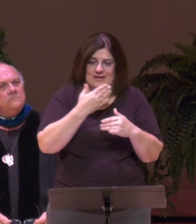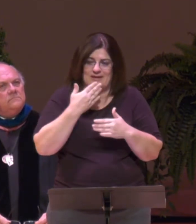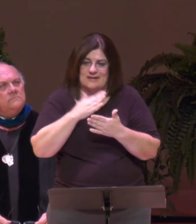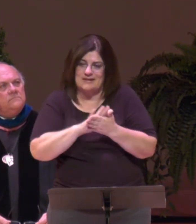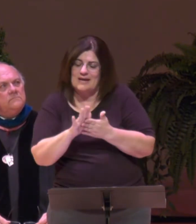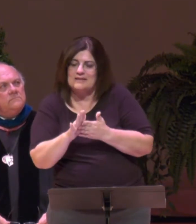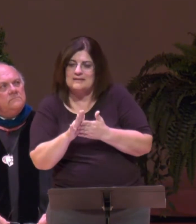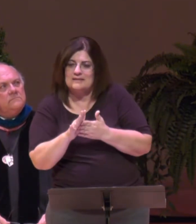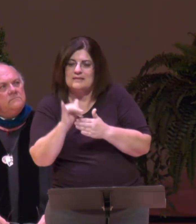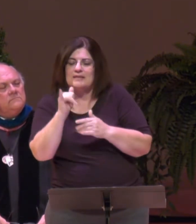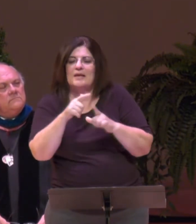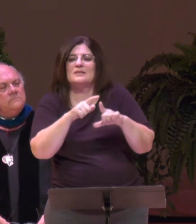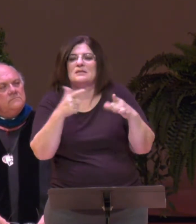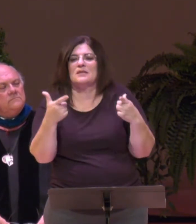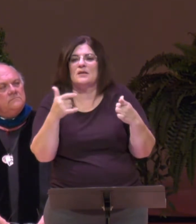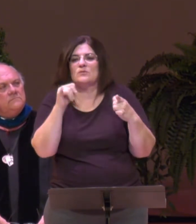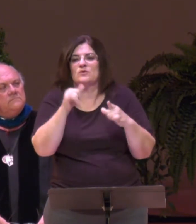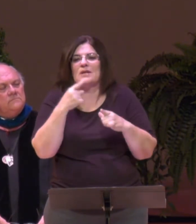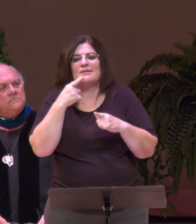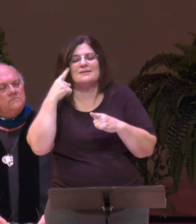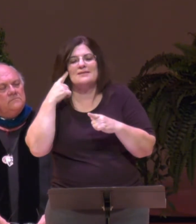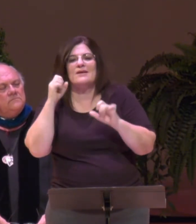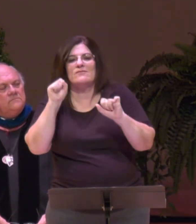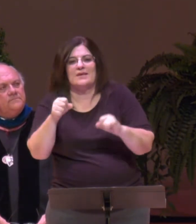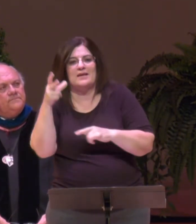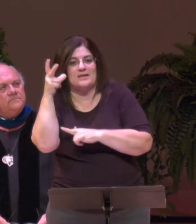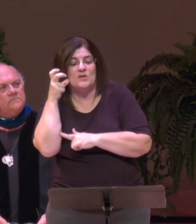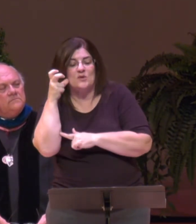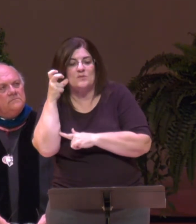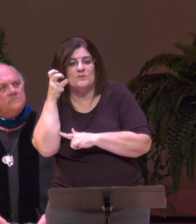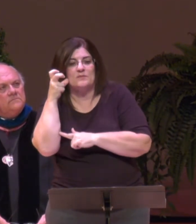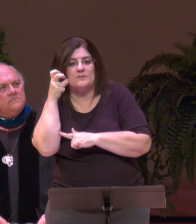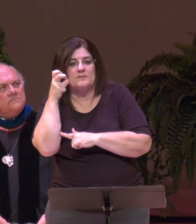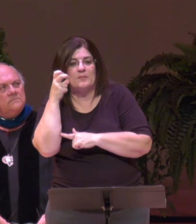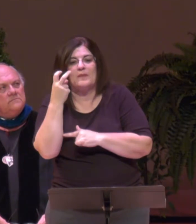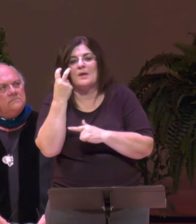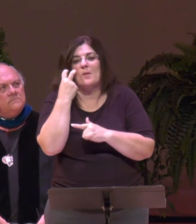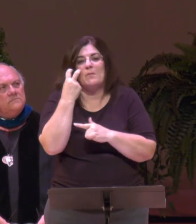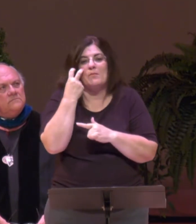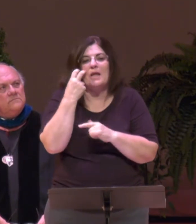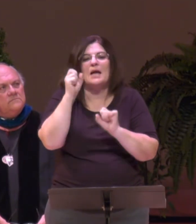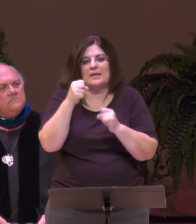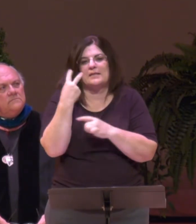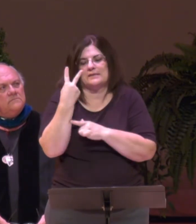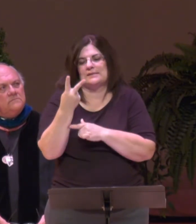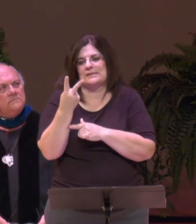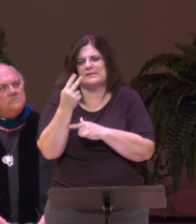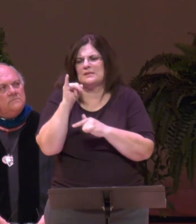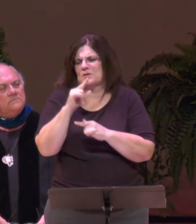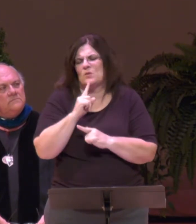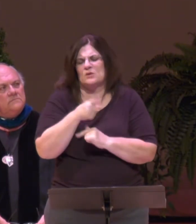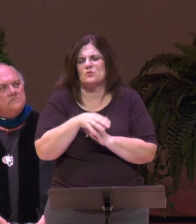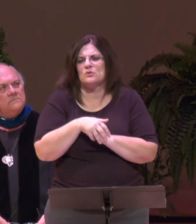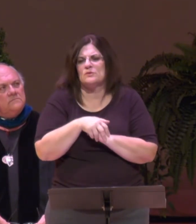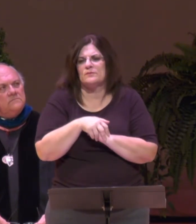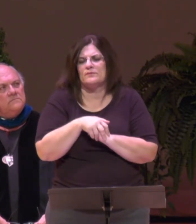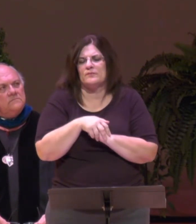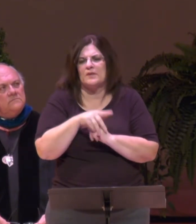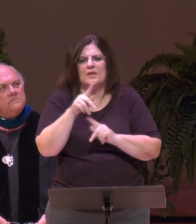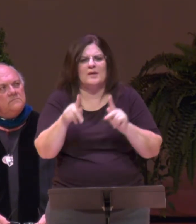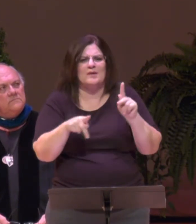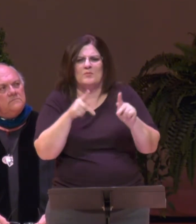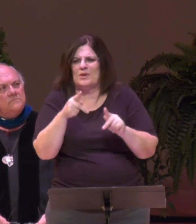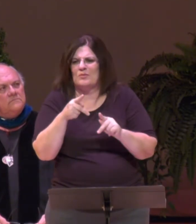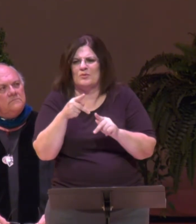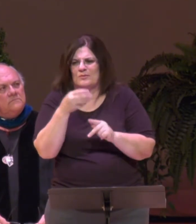a language that the deaf can hear and the blind can see. And that's so true. People really don't